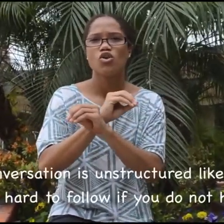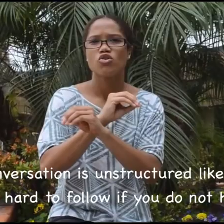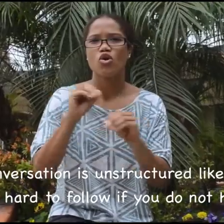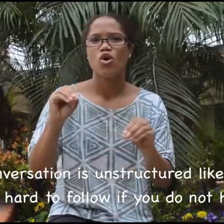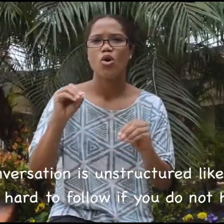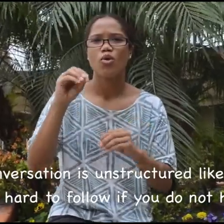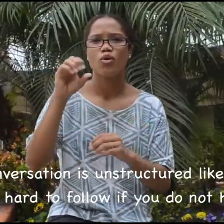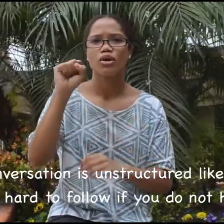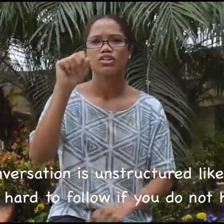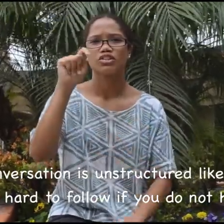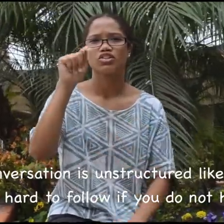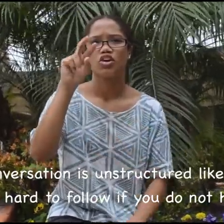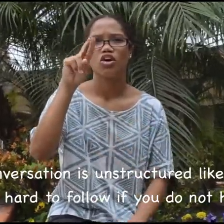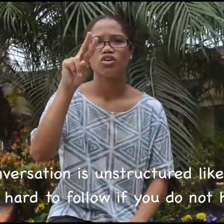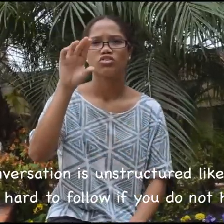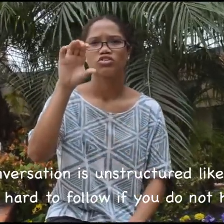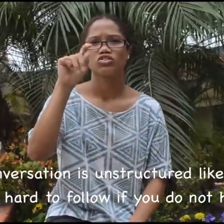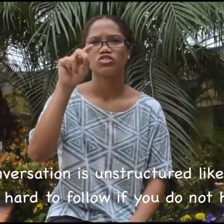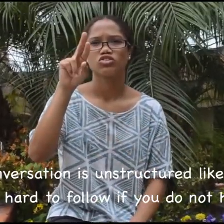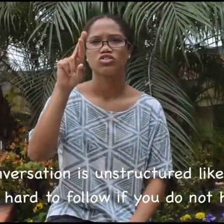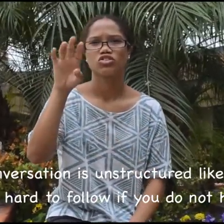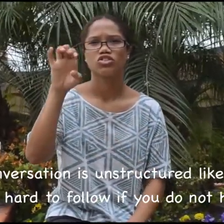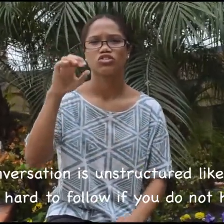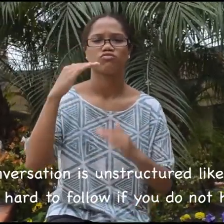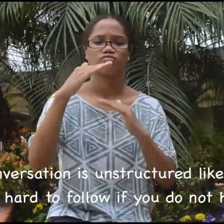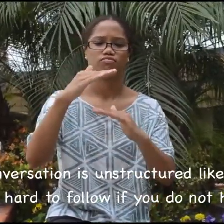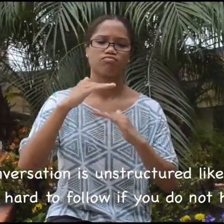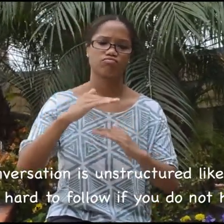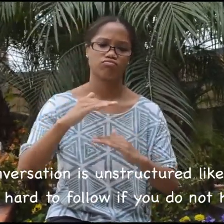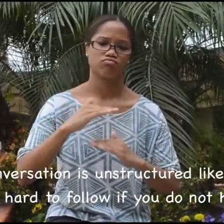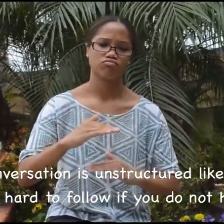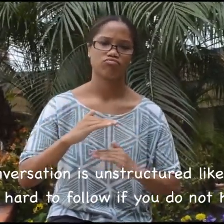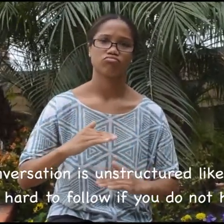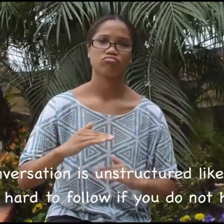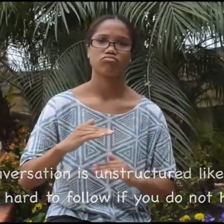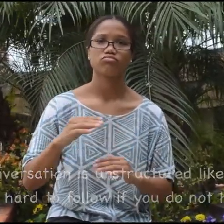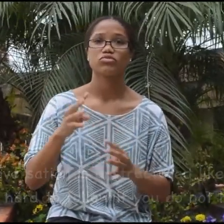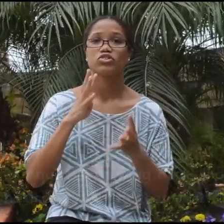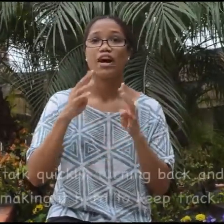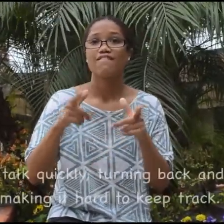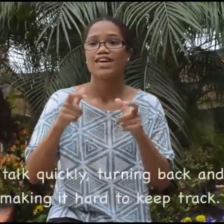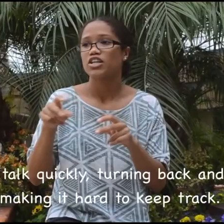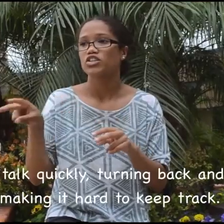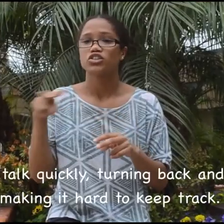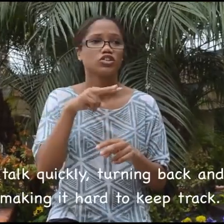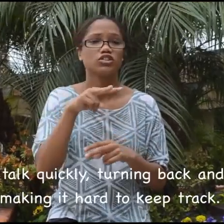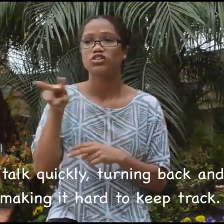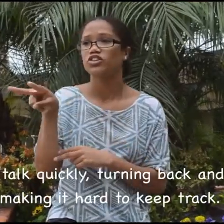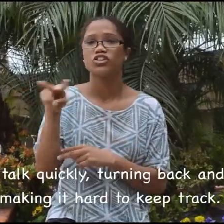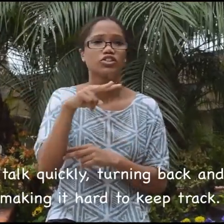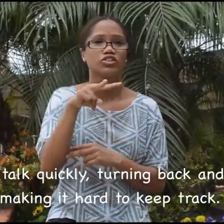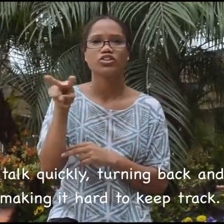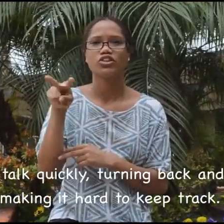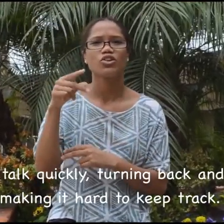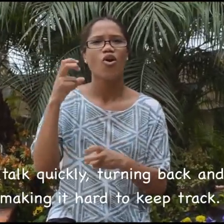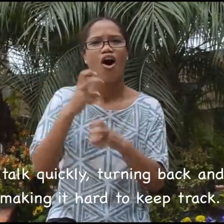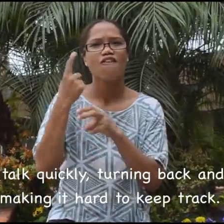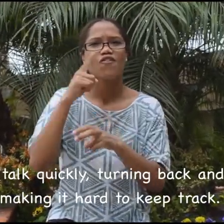When conversation is unstructured like this, it is very hard to follow if you do not hear. People talk quickly, turning back